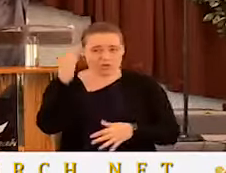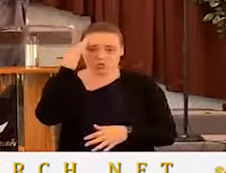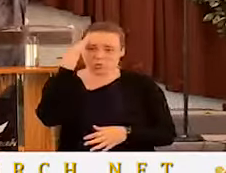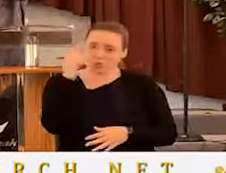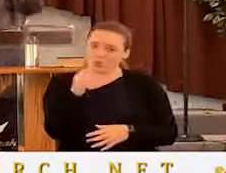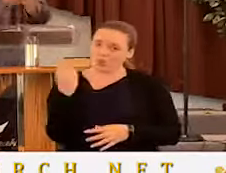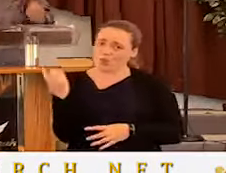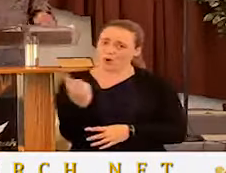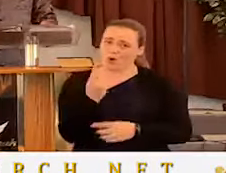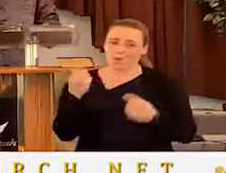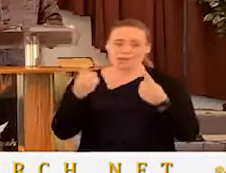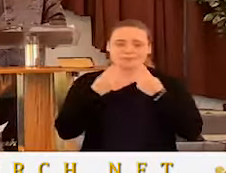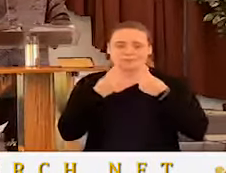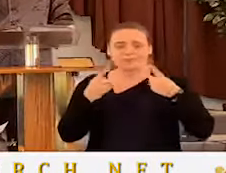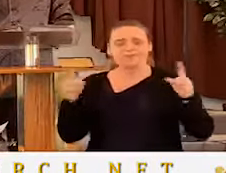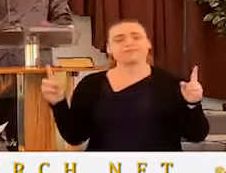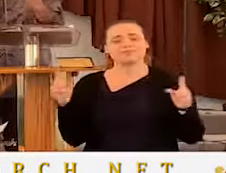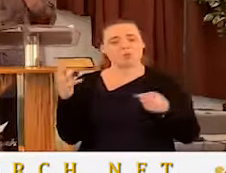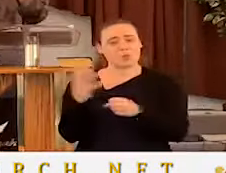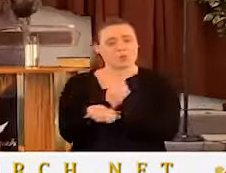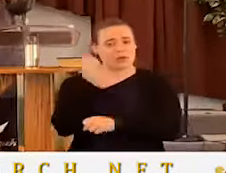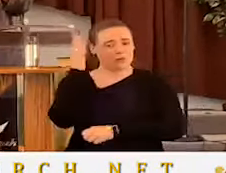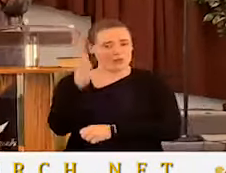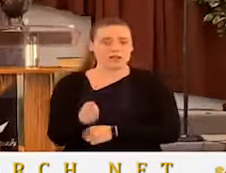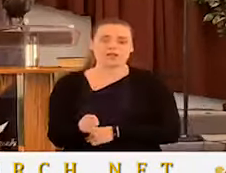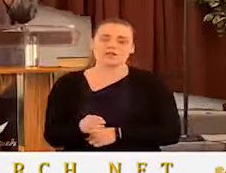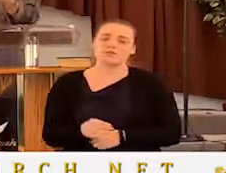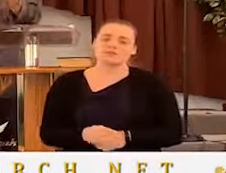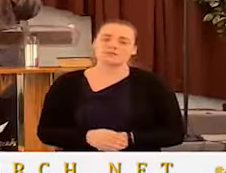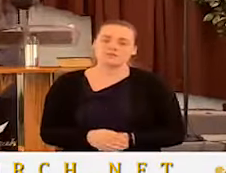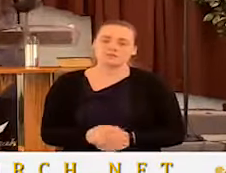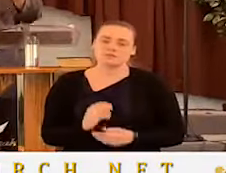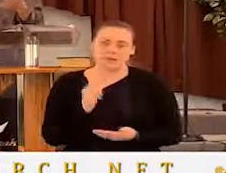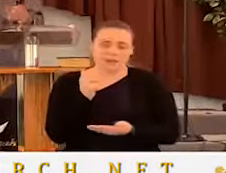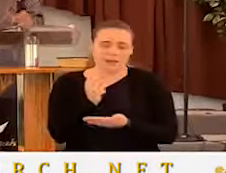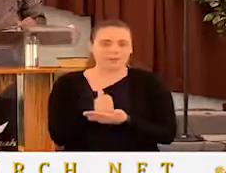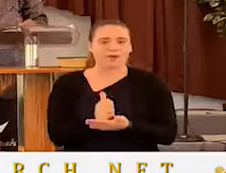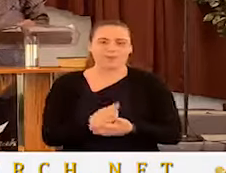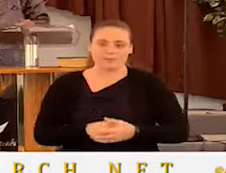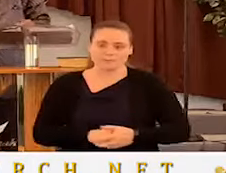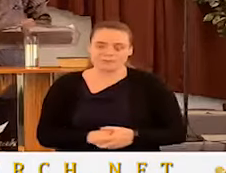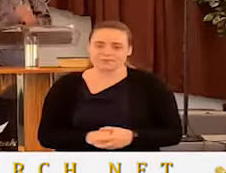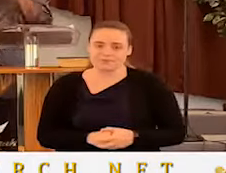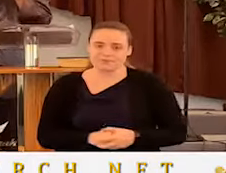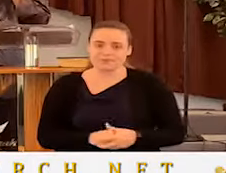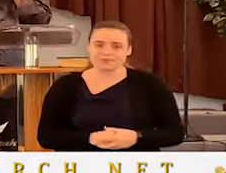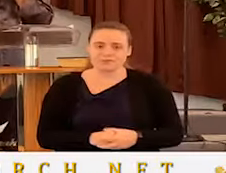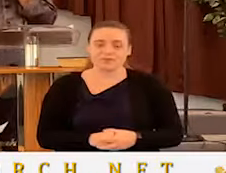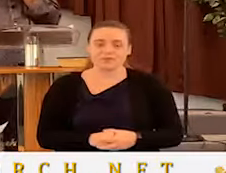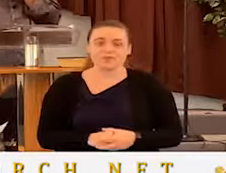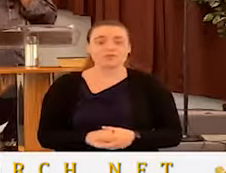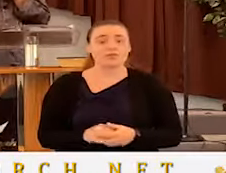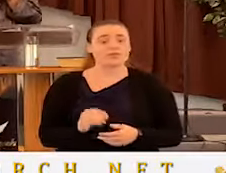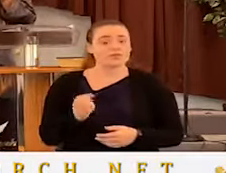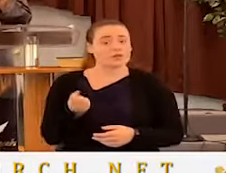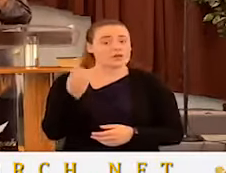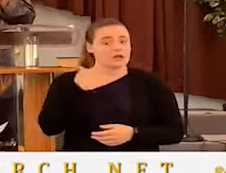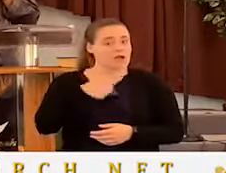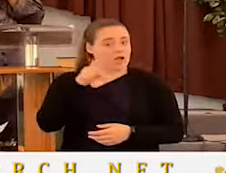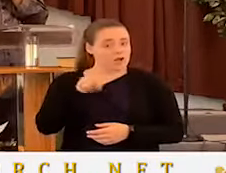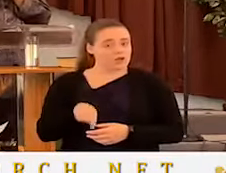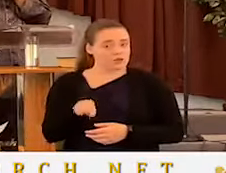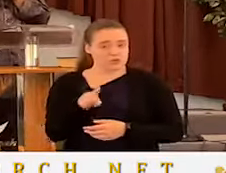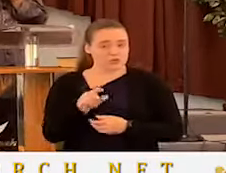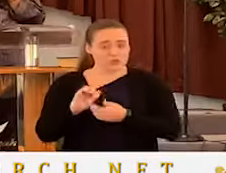always believe the church will rise up and pray. Jesus, it is time to be seated. Thank you, Jesus. Listen, I need you to partner with